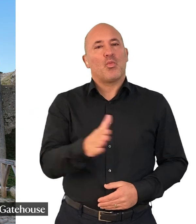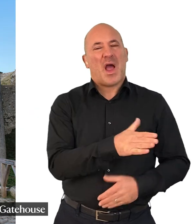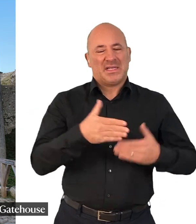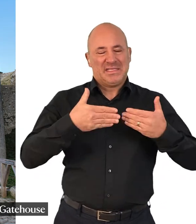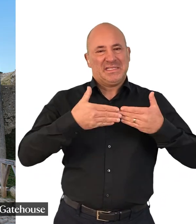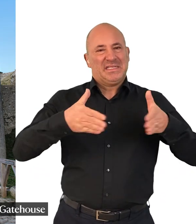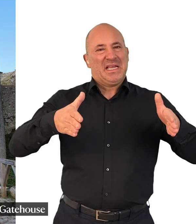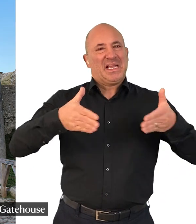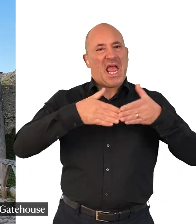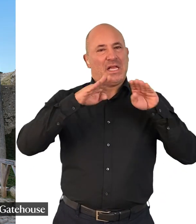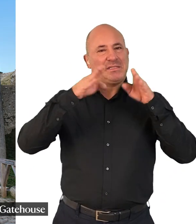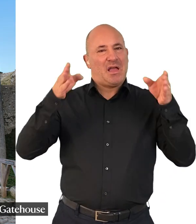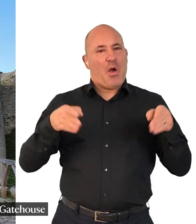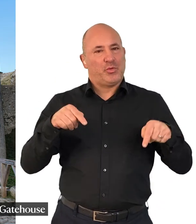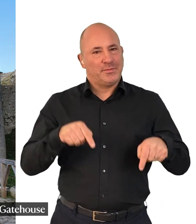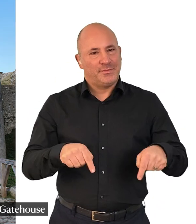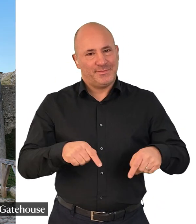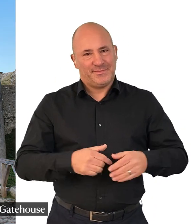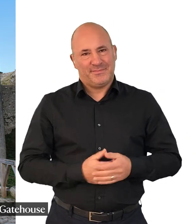The South West Gatehouse